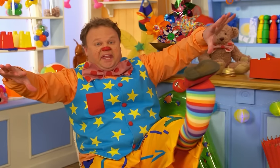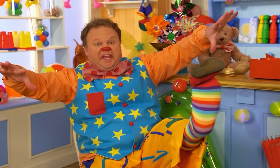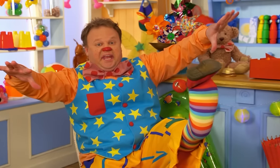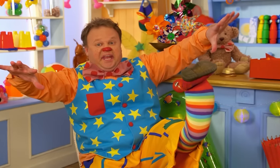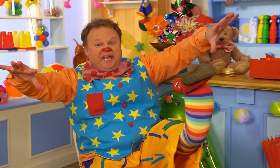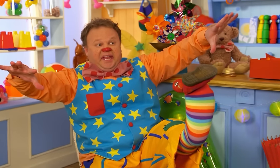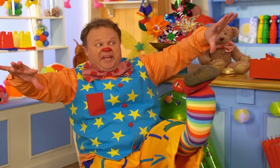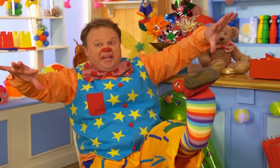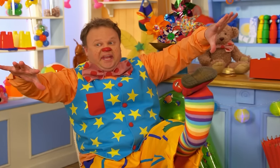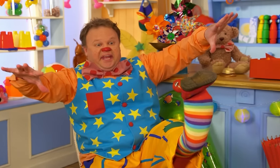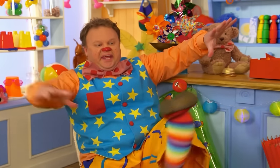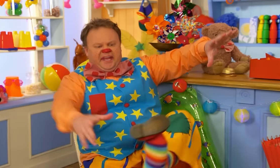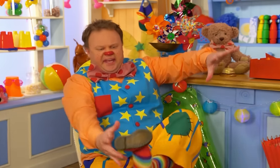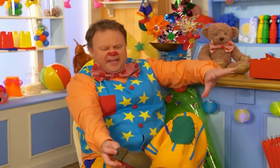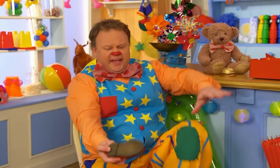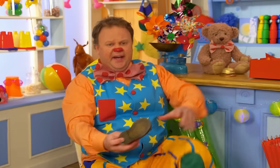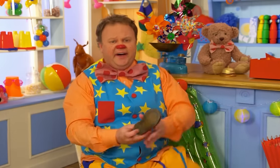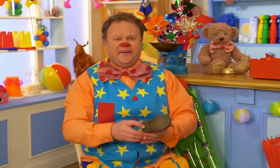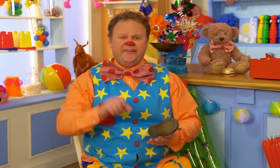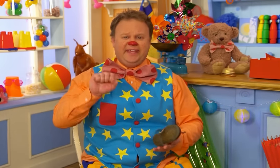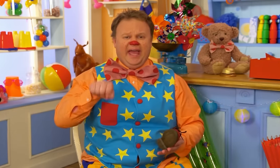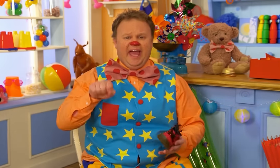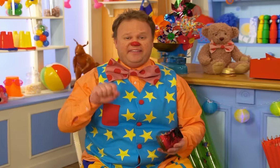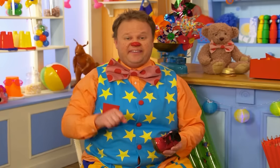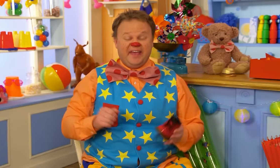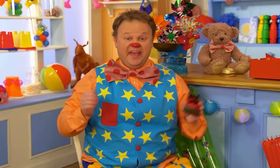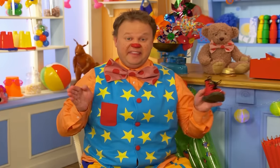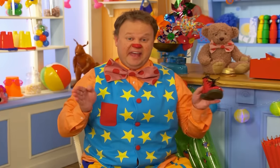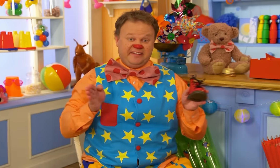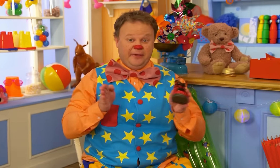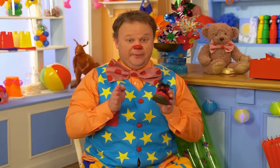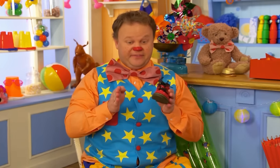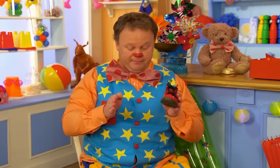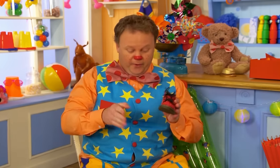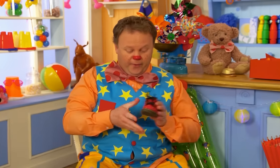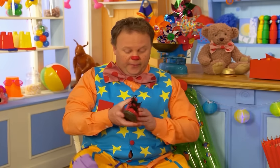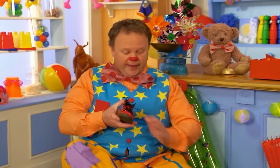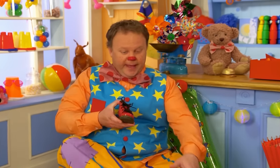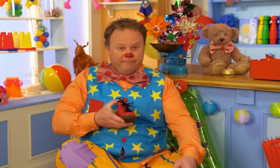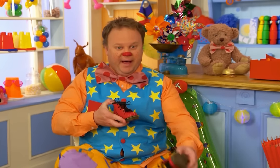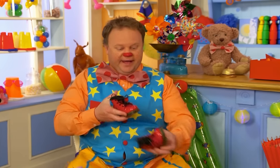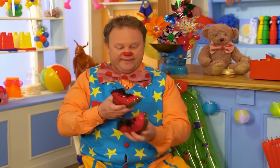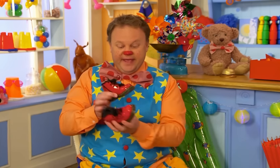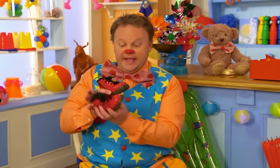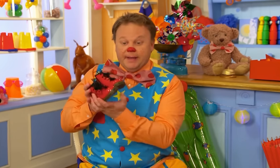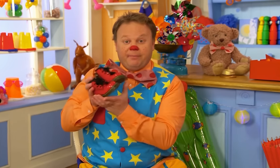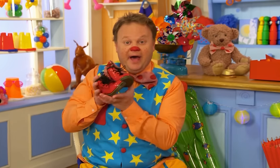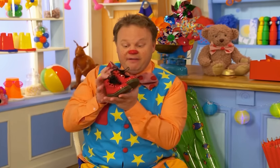They're too small, Mr. Tumble. Oh, yes, they're too small, but the